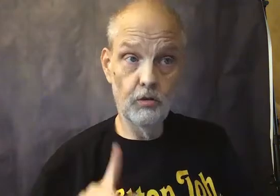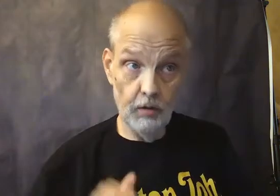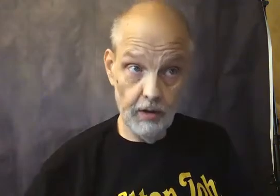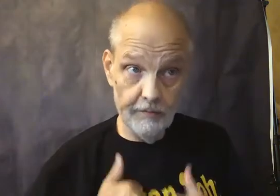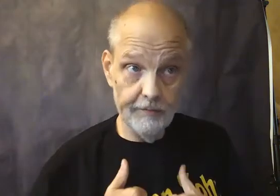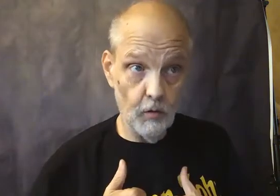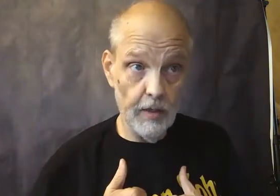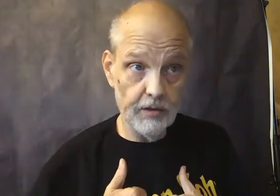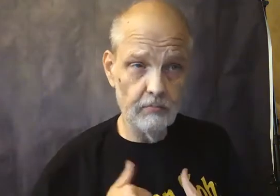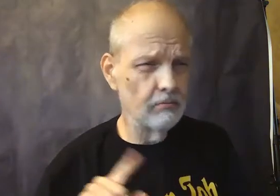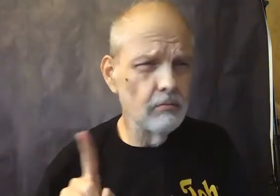You live, no question.